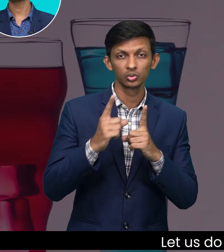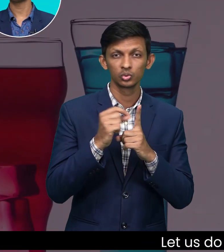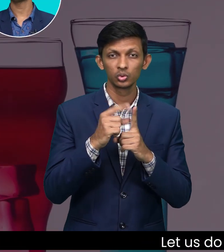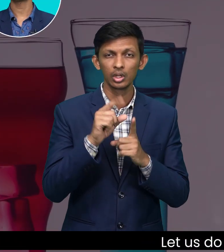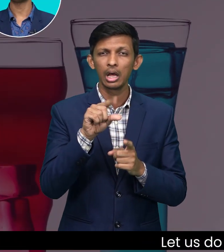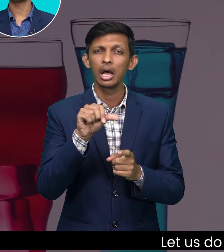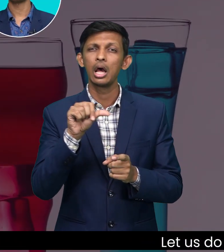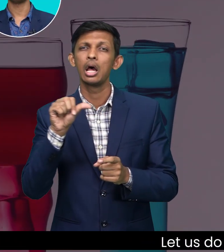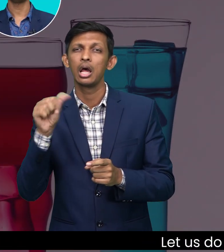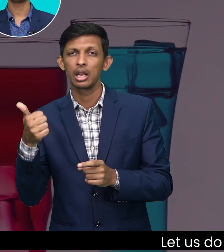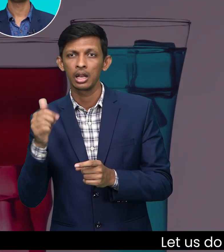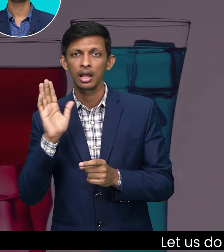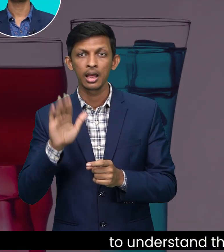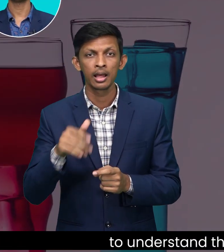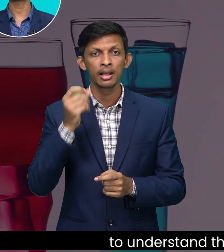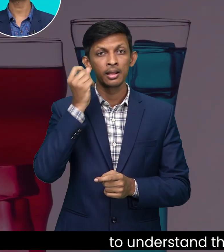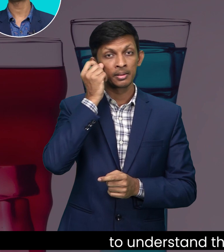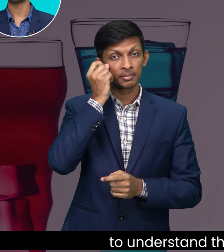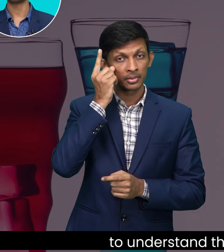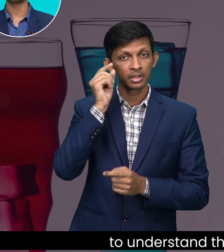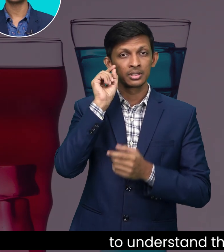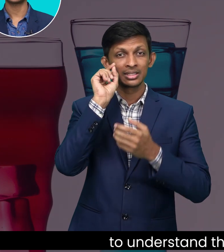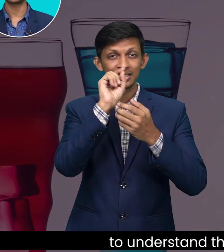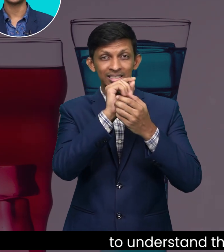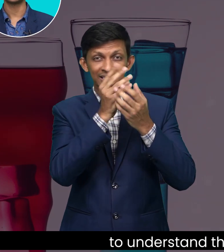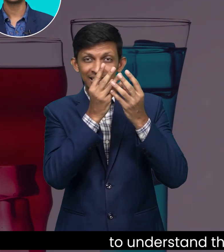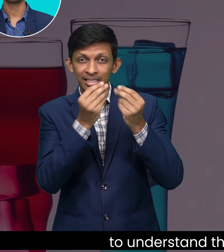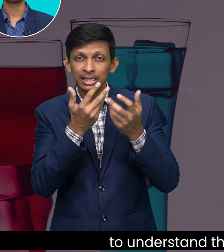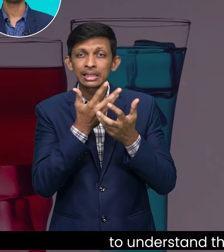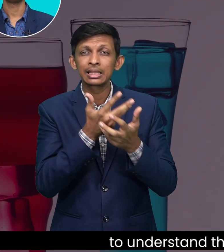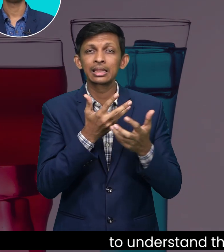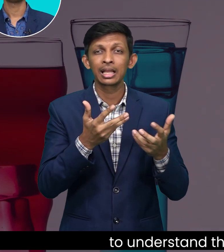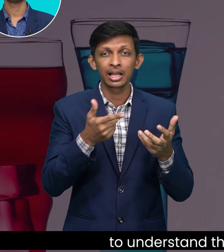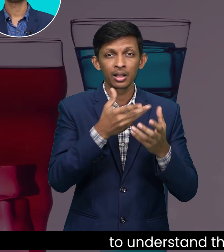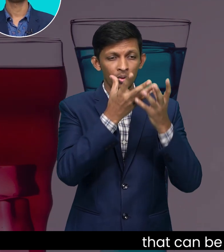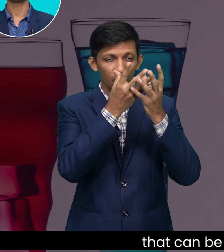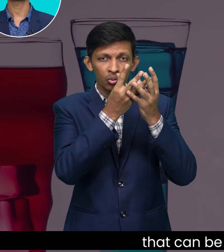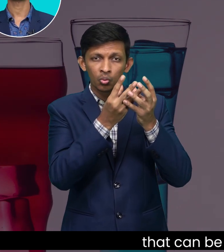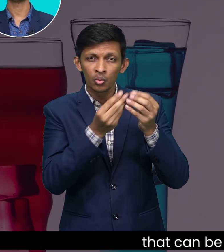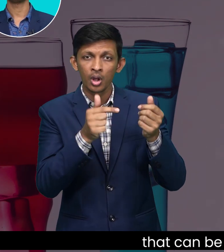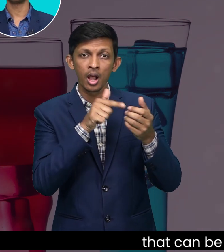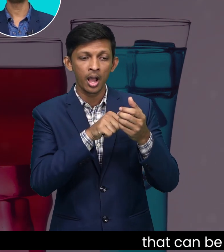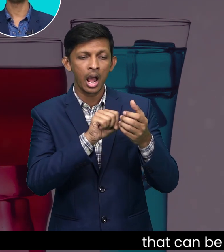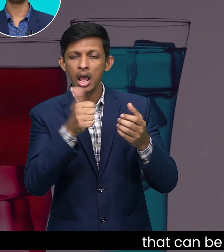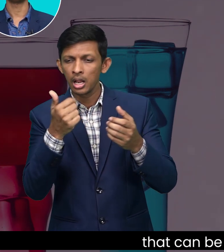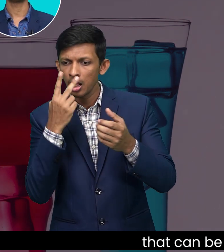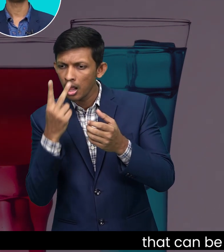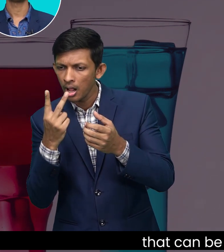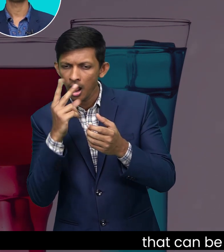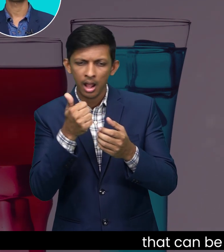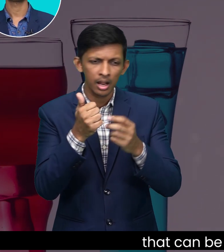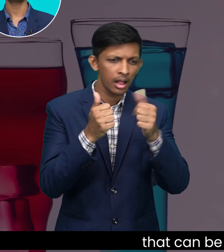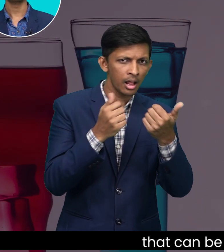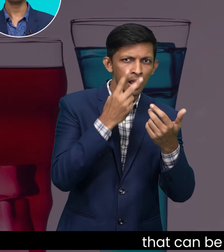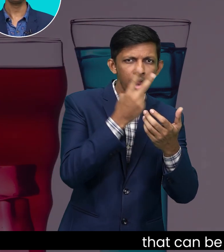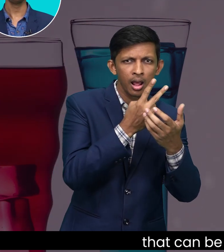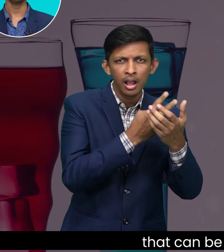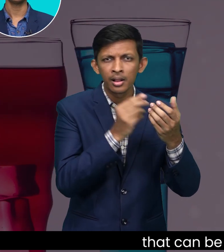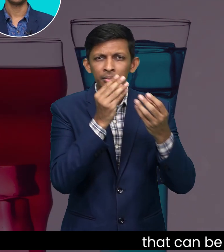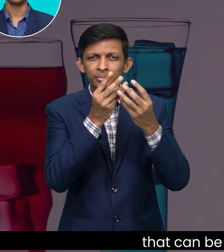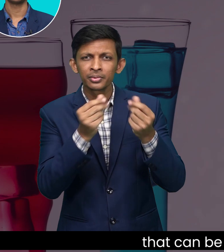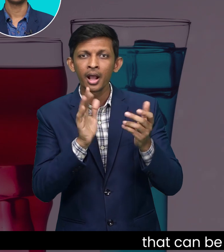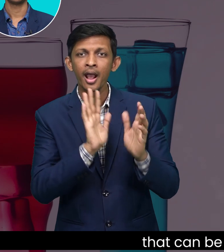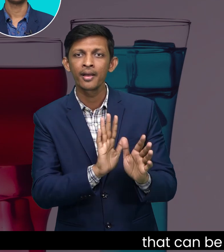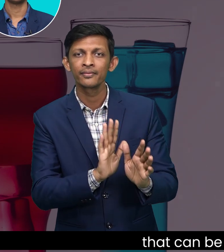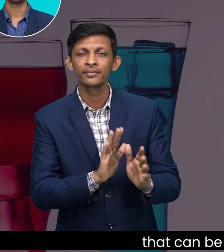Let us do another activity to understand the amount of substance that can be dissolved in water.